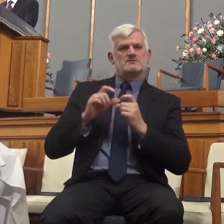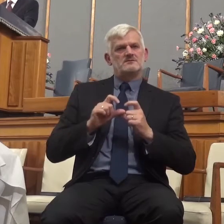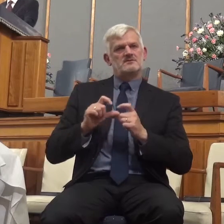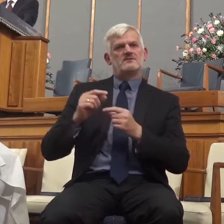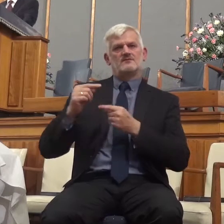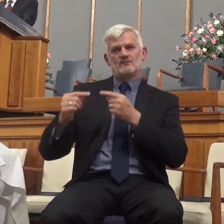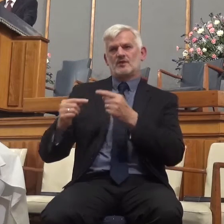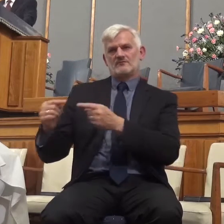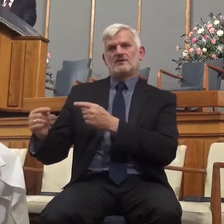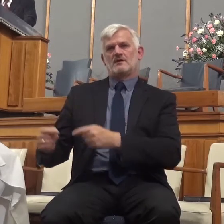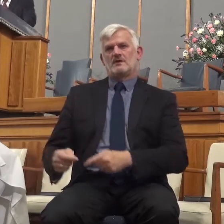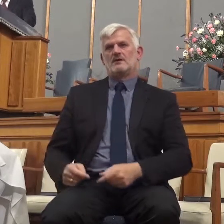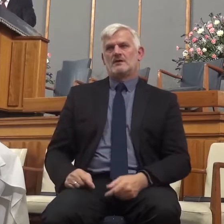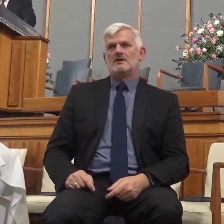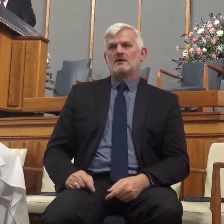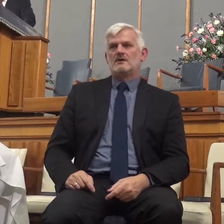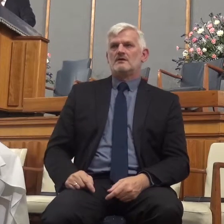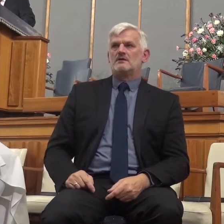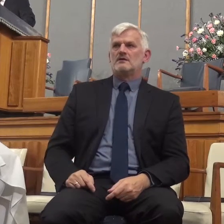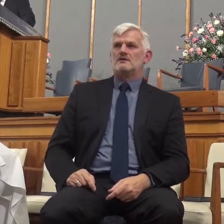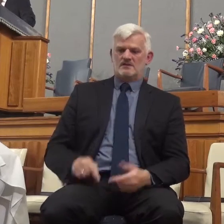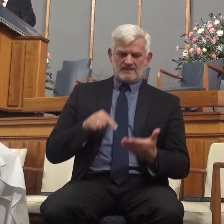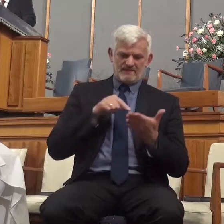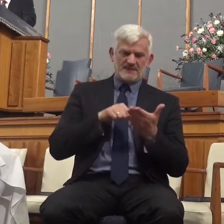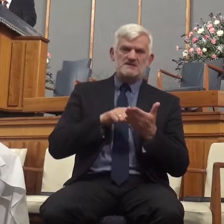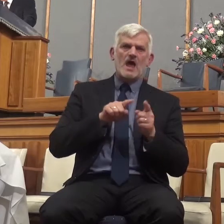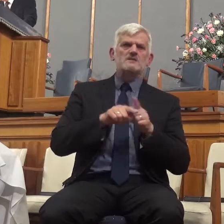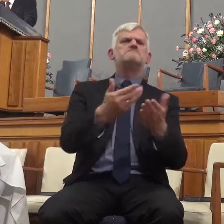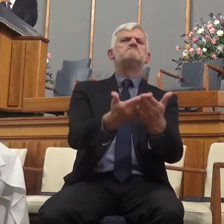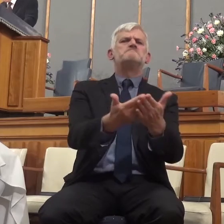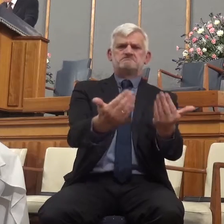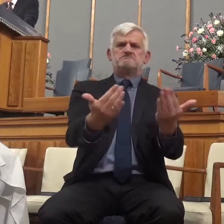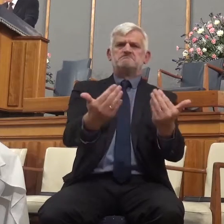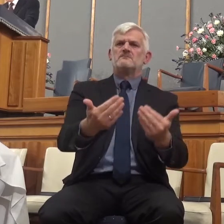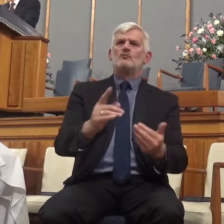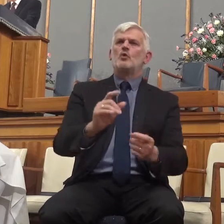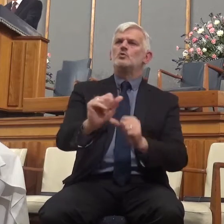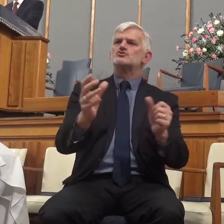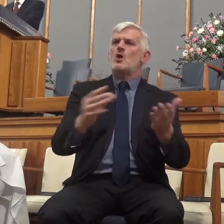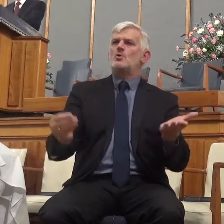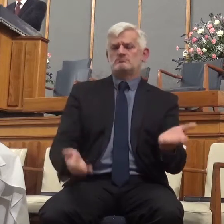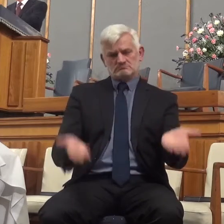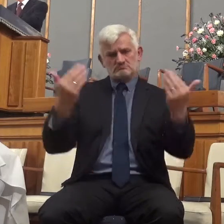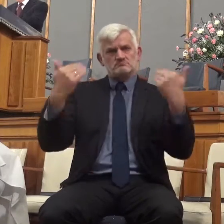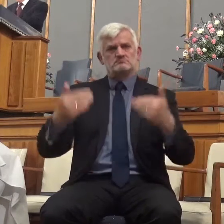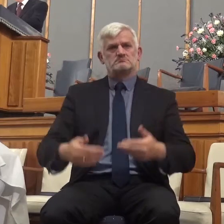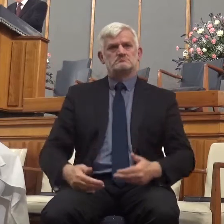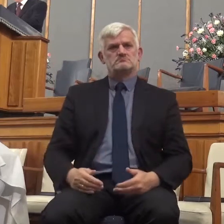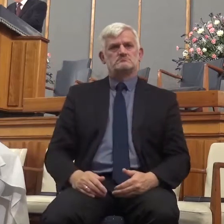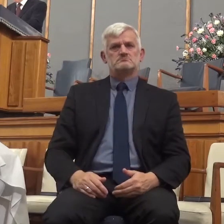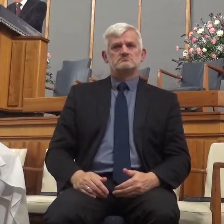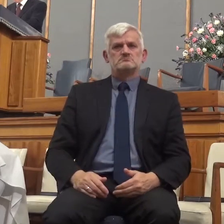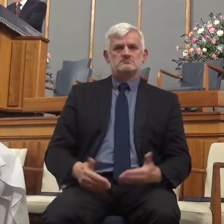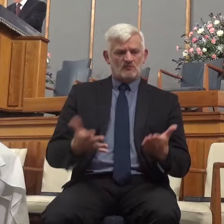endureth forever. This is an appeal to our souls, dear friends. This is an exhortation from